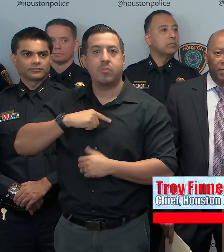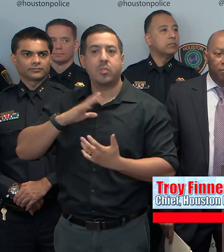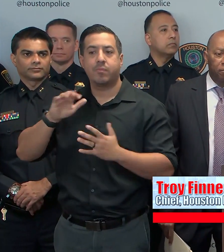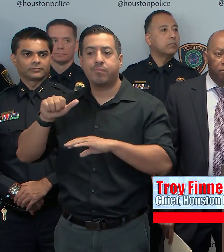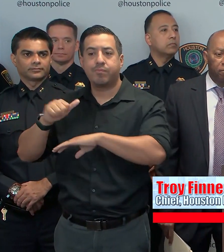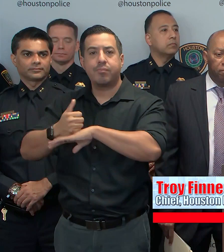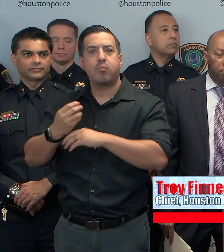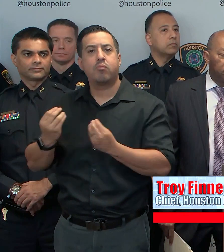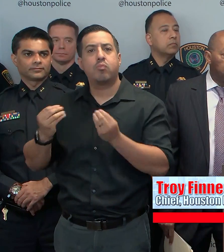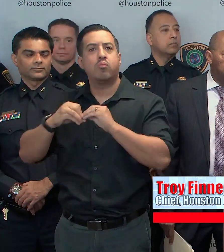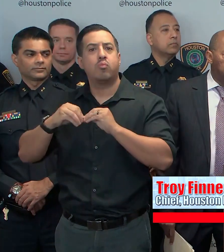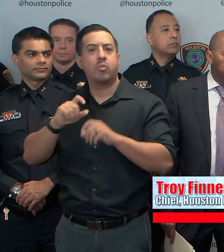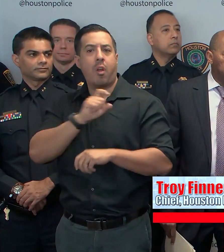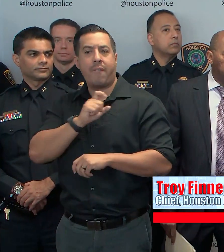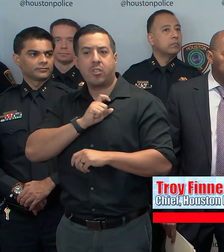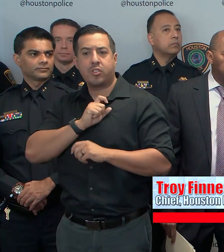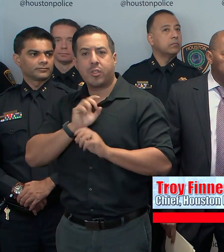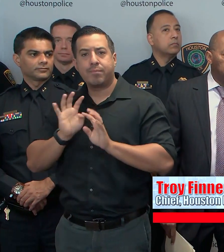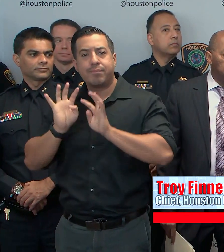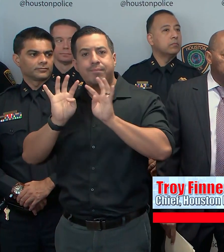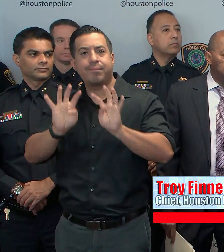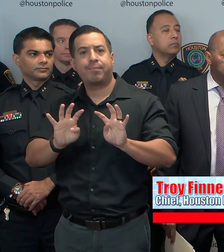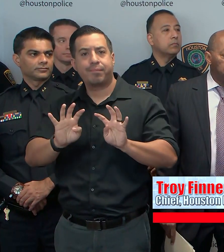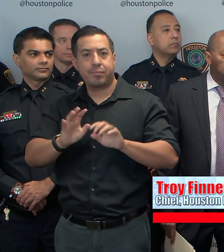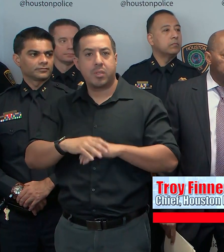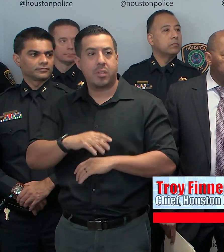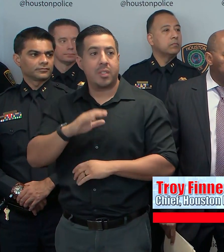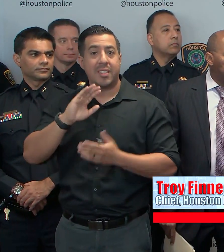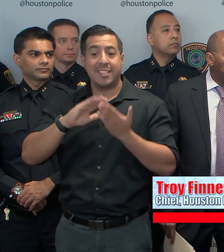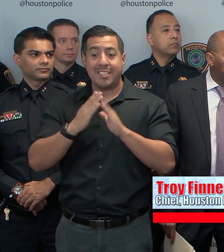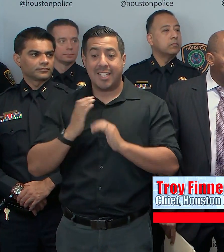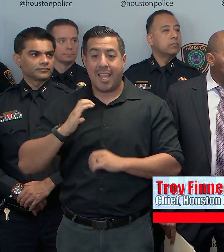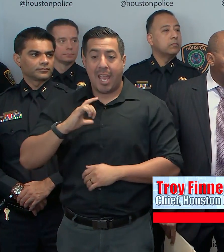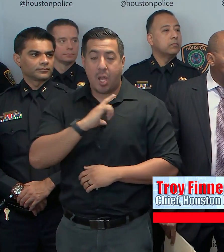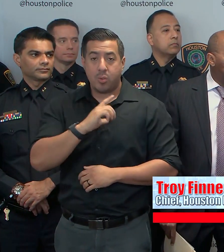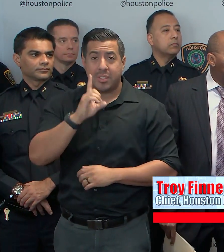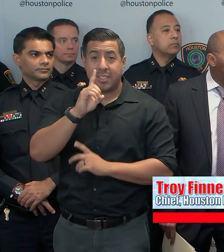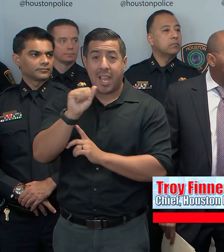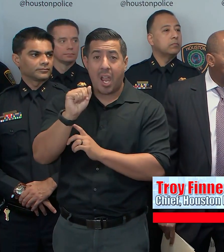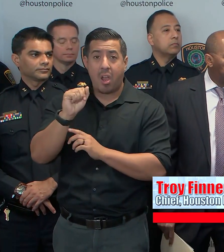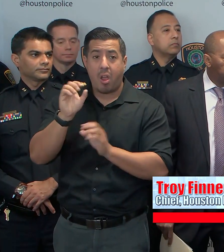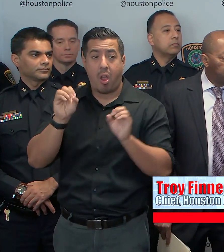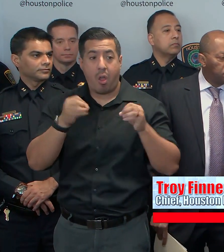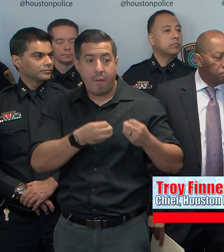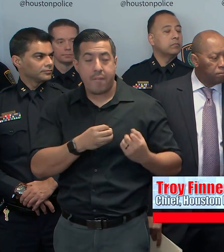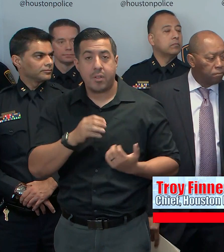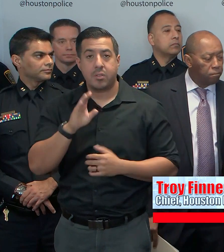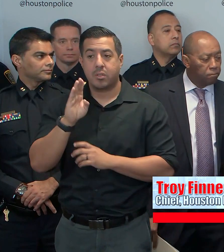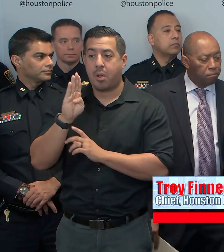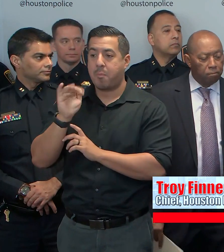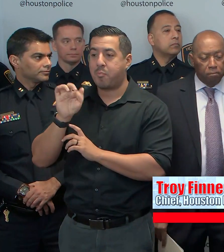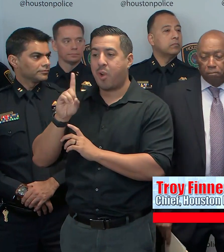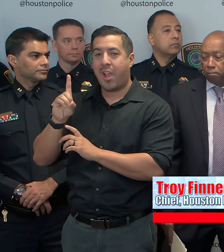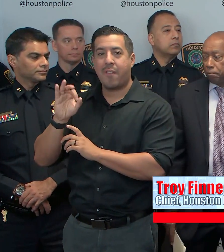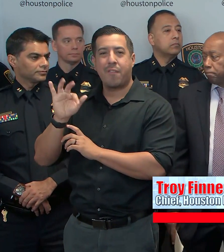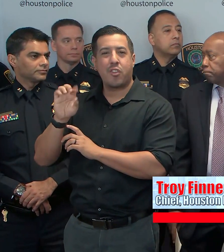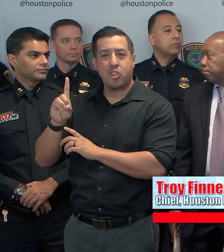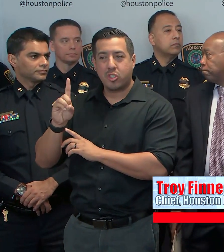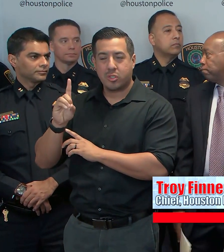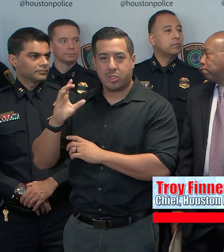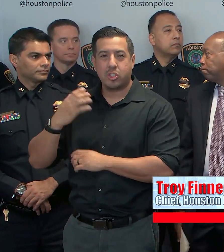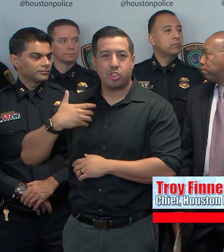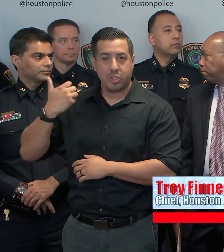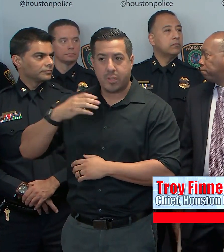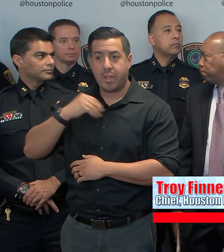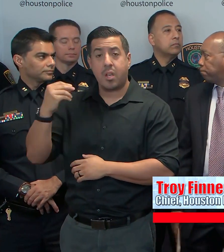additional officers out on patrol, our city council, the DA's office, our former Chief Bradford, and most